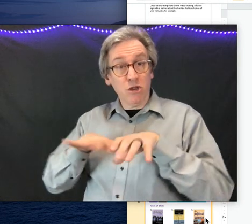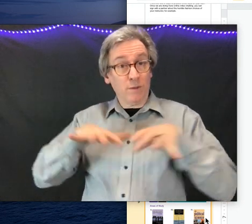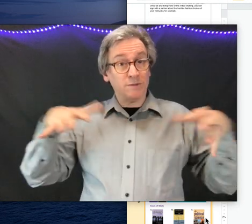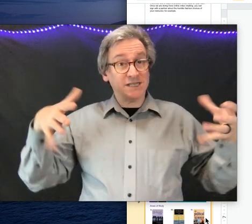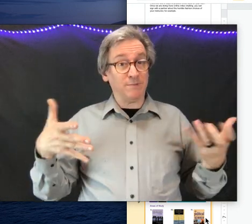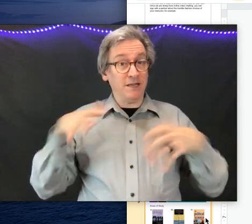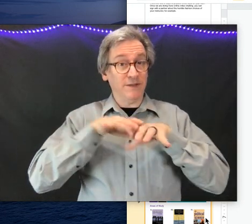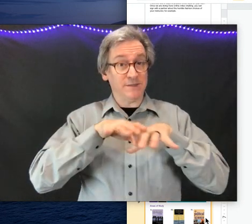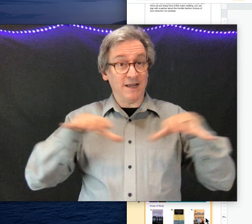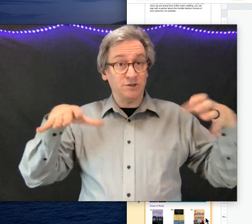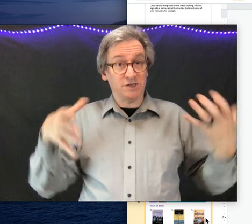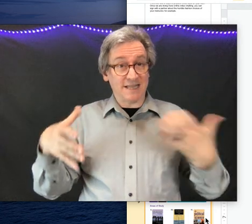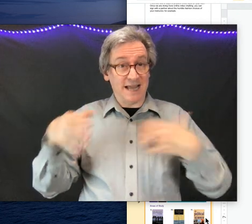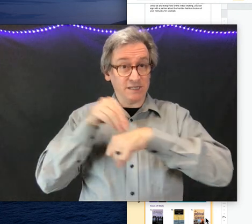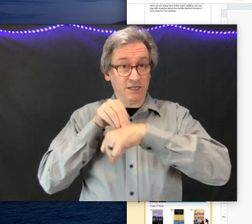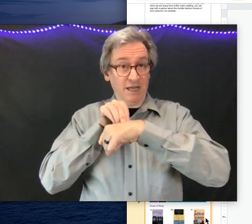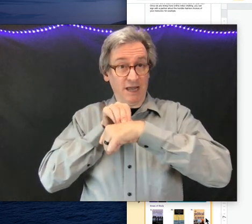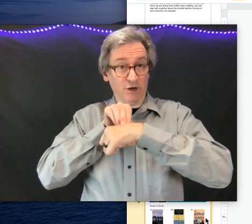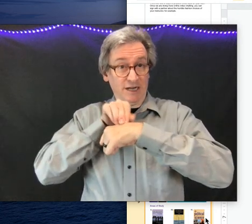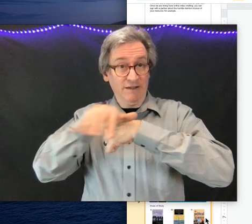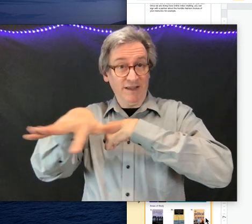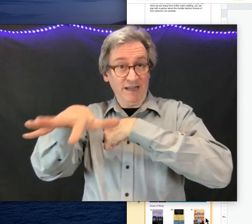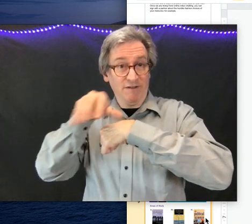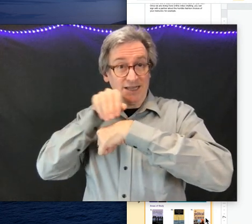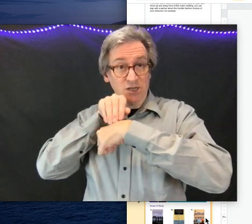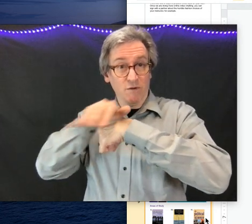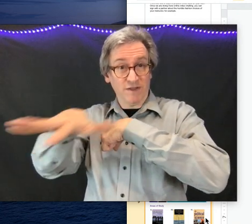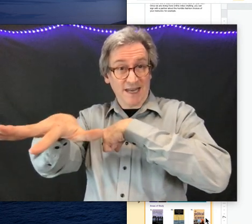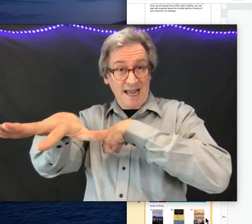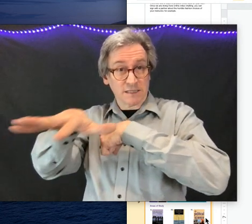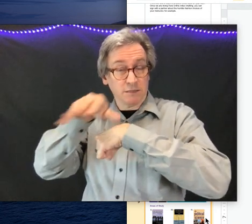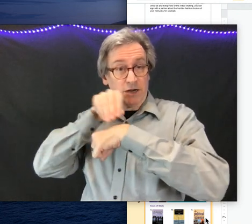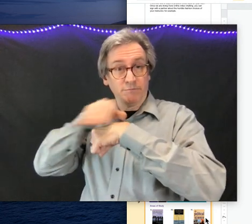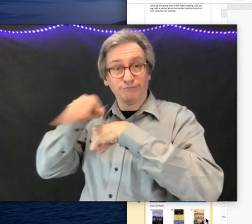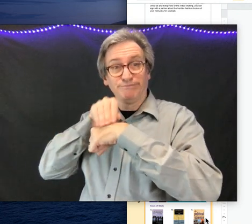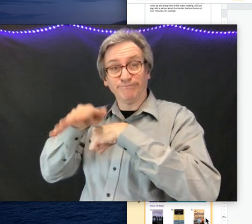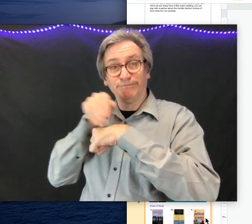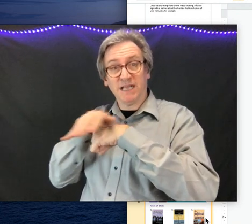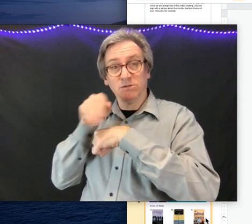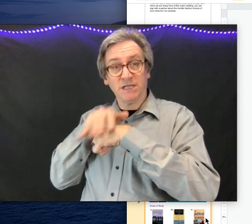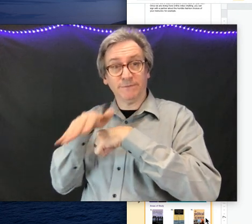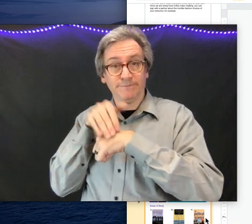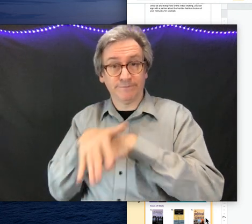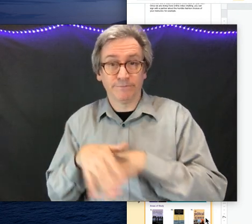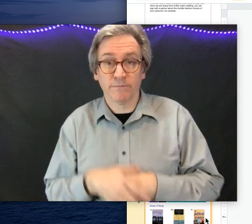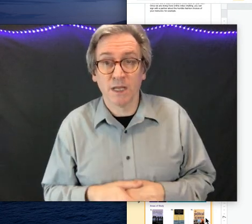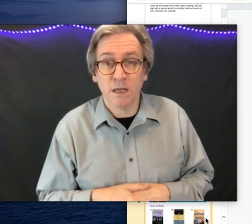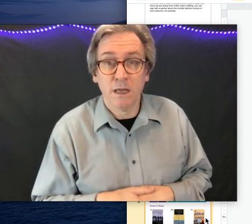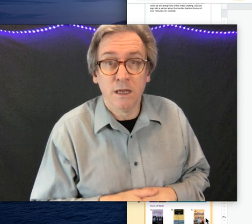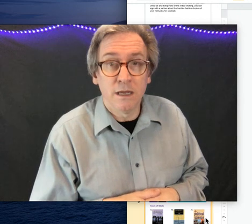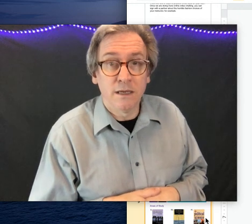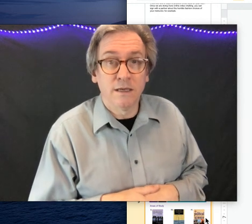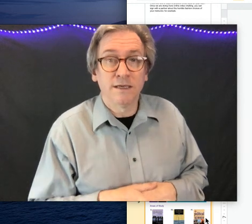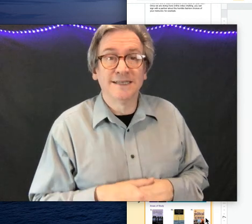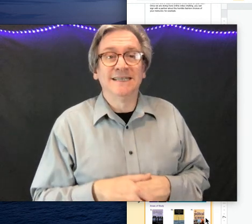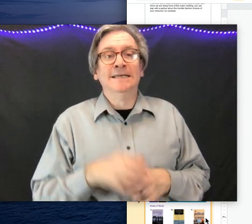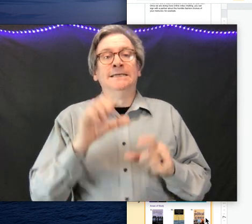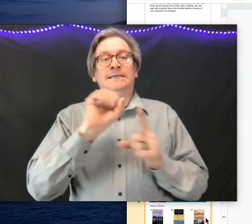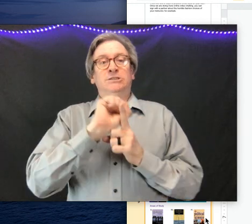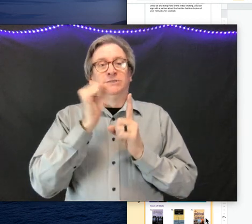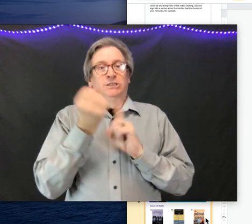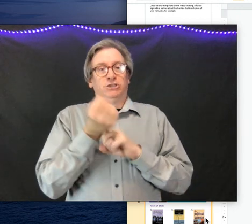Counseling. The way it was explained to me is imagine there's a desk and you're giving advice over the desk, right? Counseling.